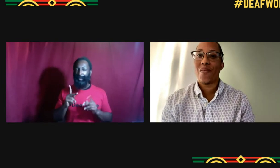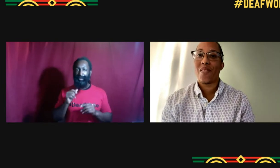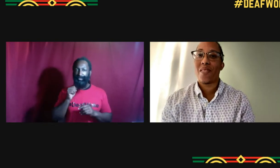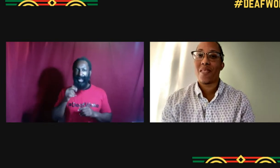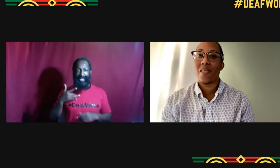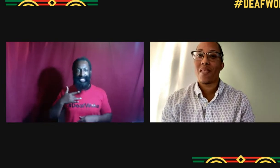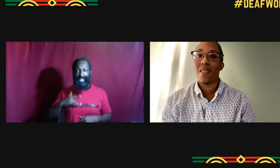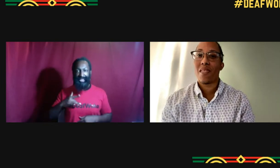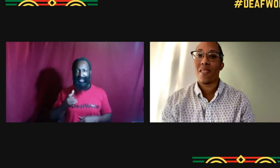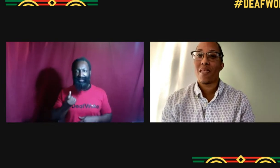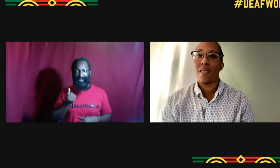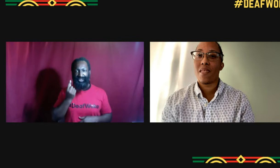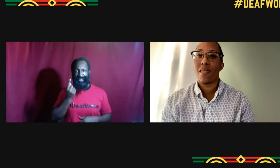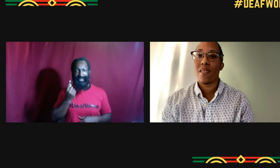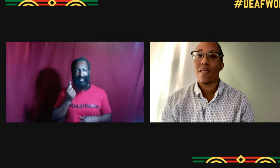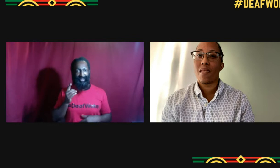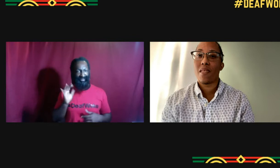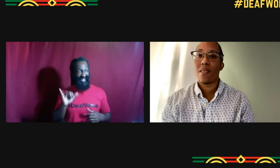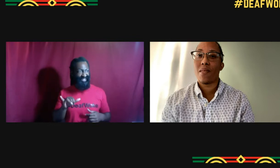There it is.